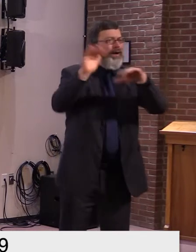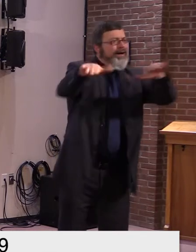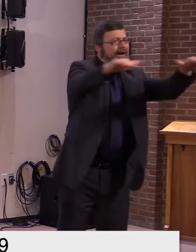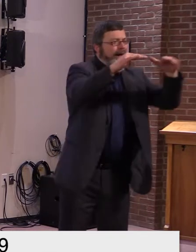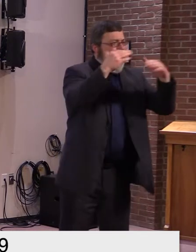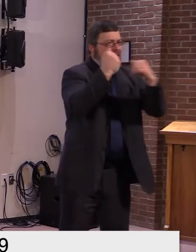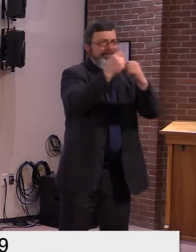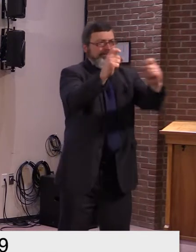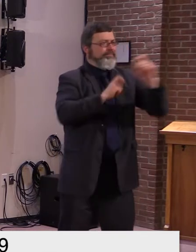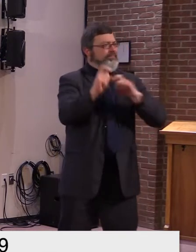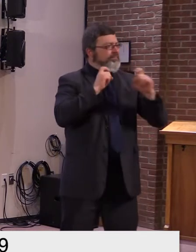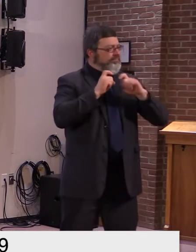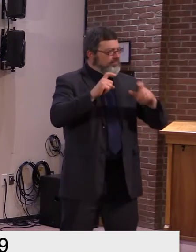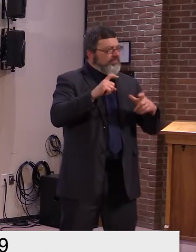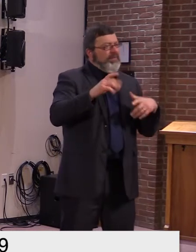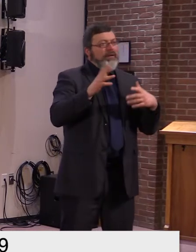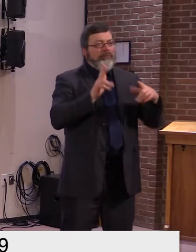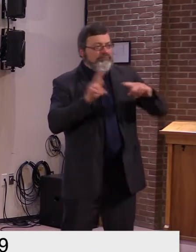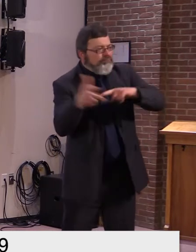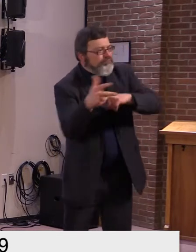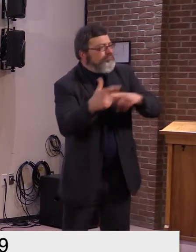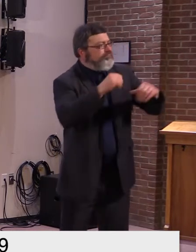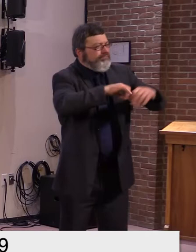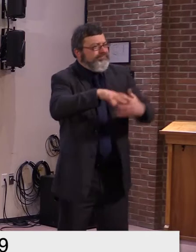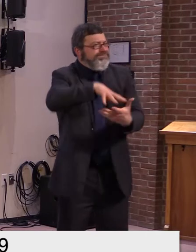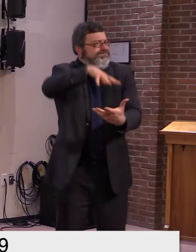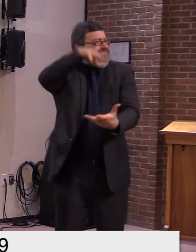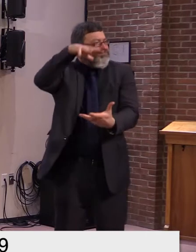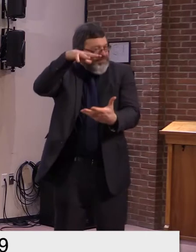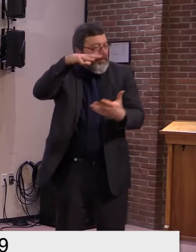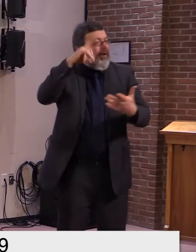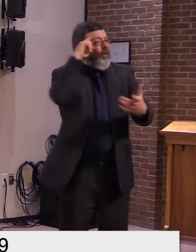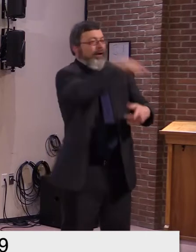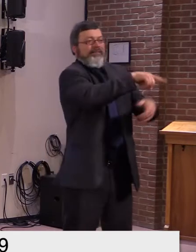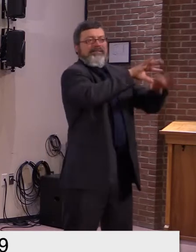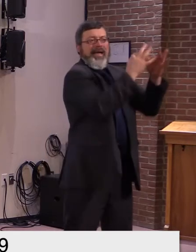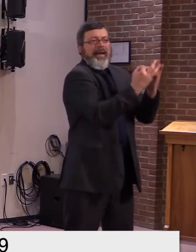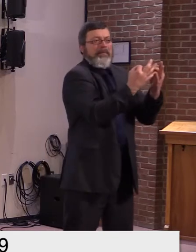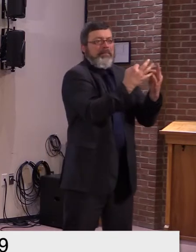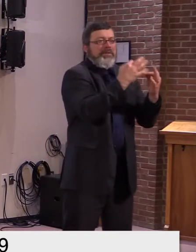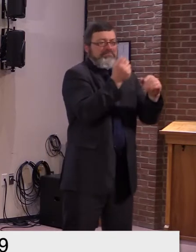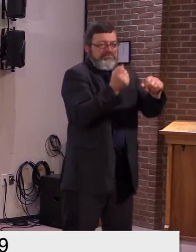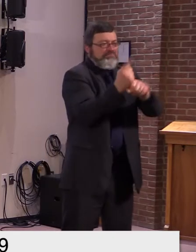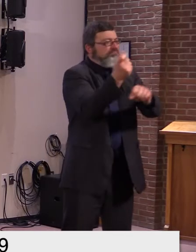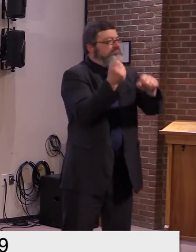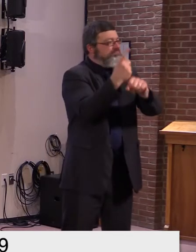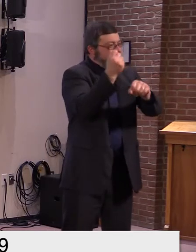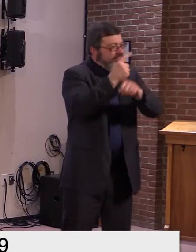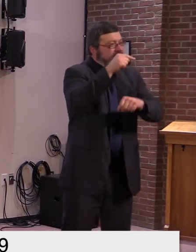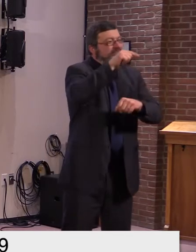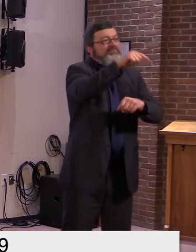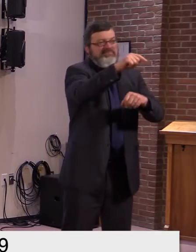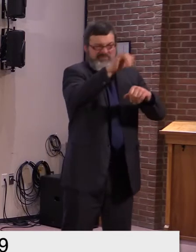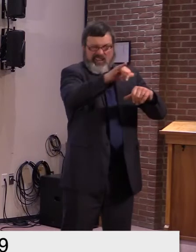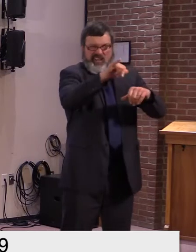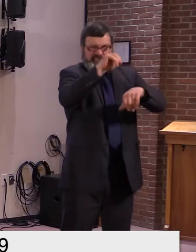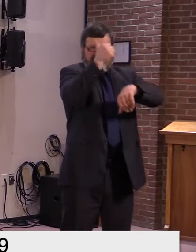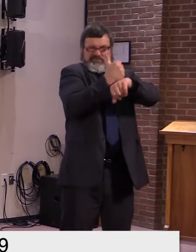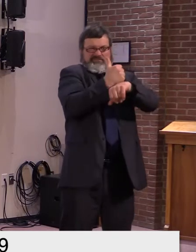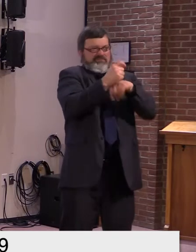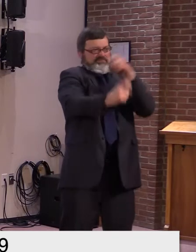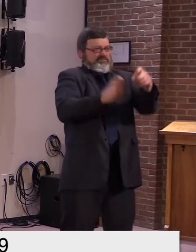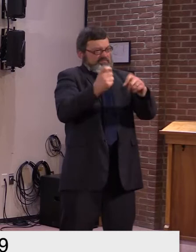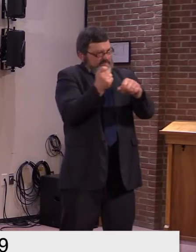other families, and this year decided to make an official charity, the Renita Marshall Helping Hands